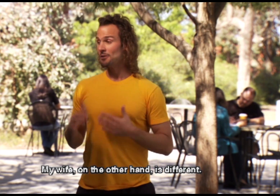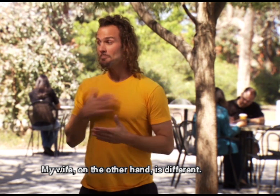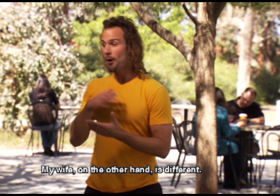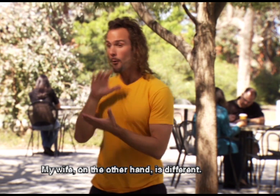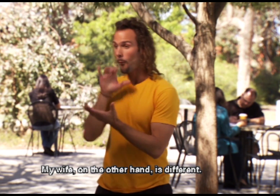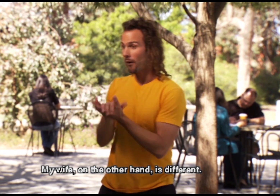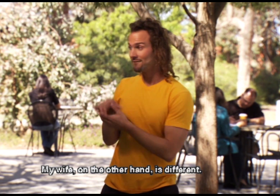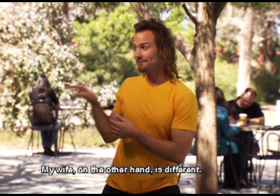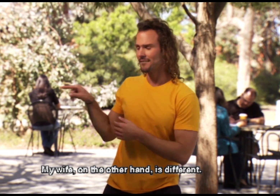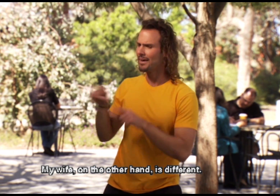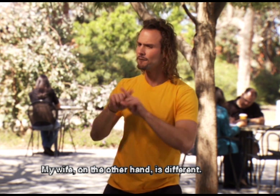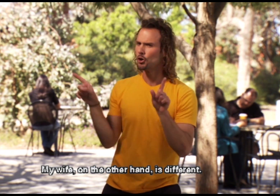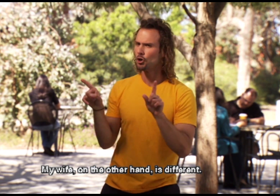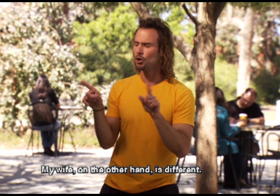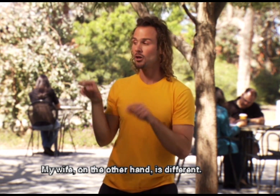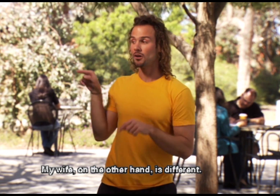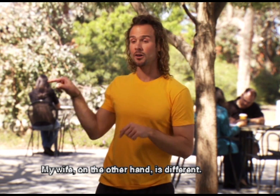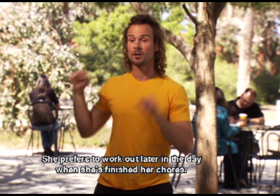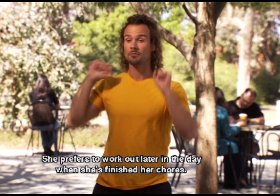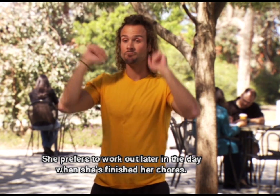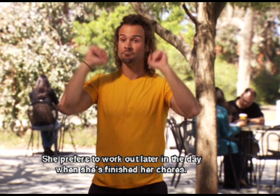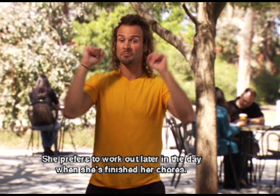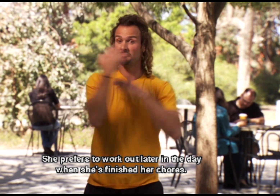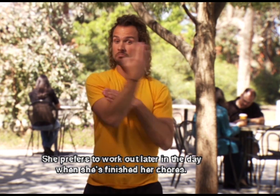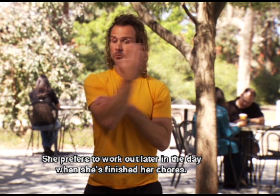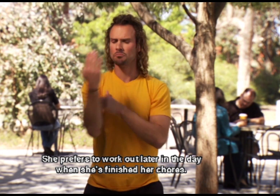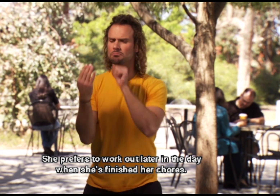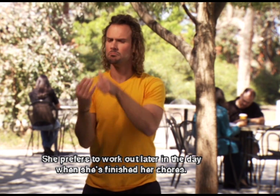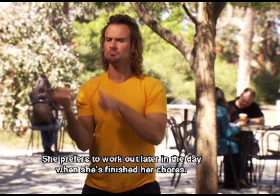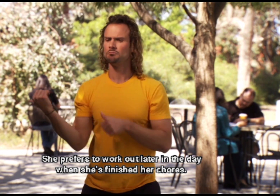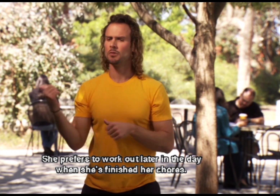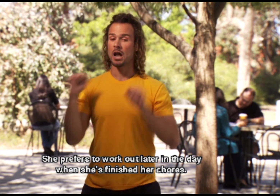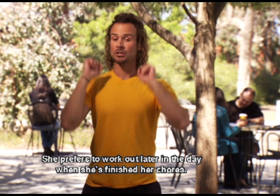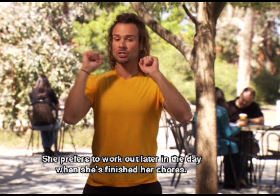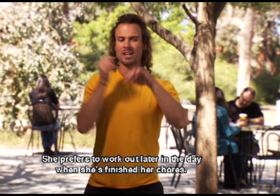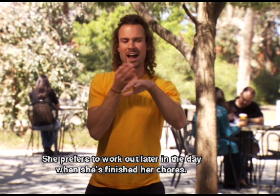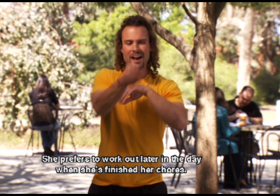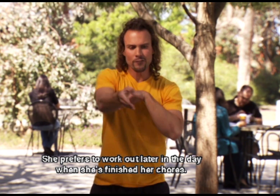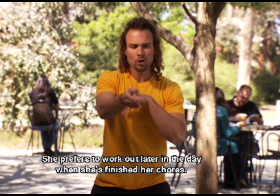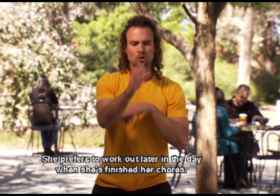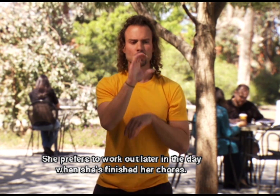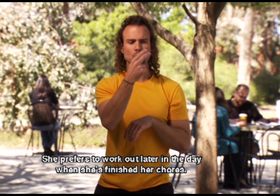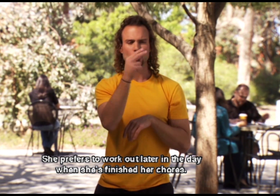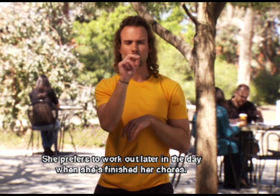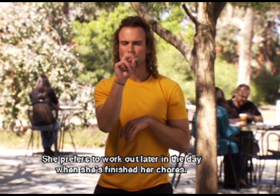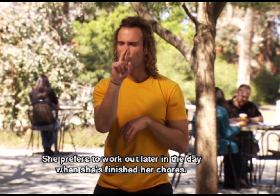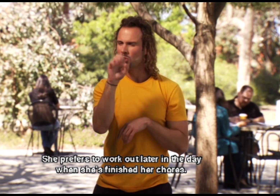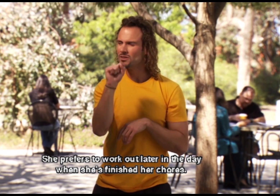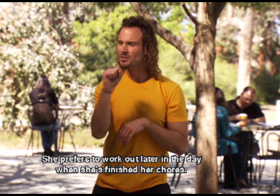My wife, on the other hand, is different. She prefers to work out later in the day when she's finished her chores.